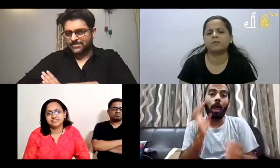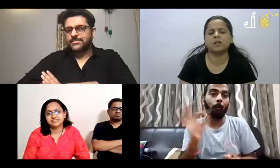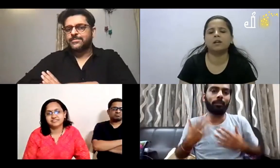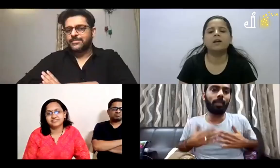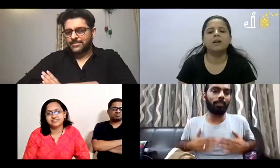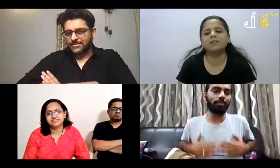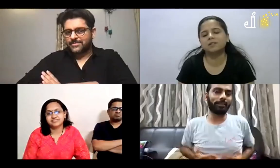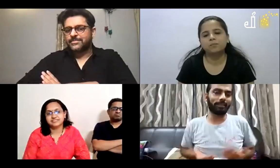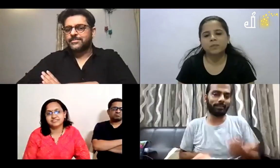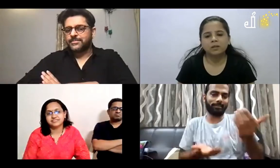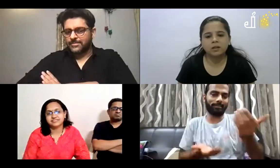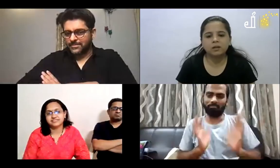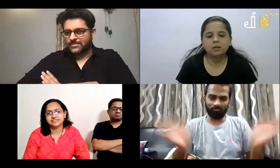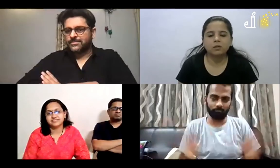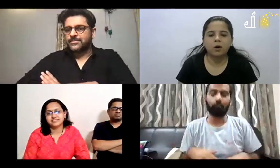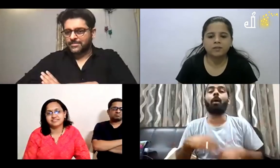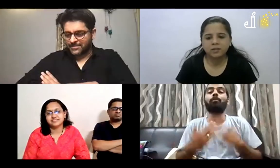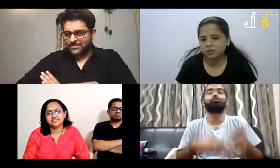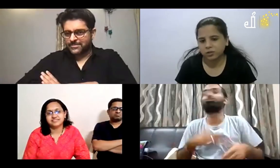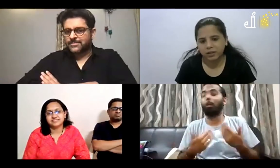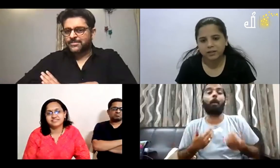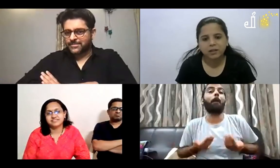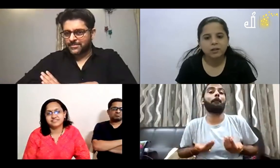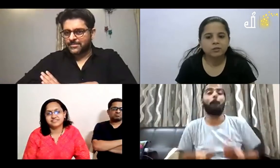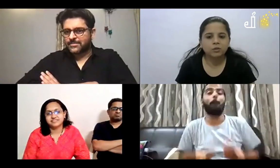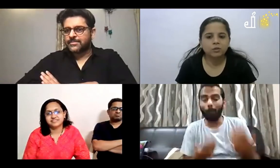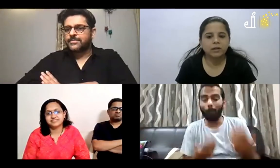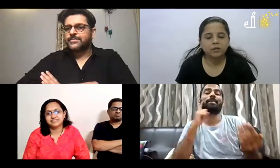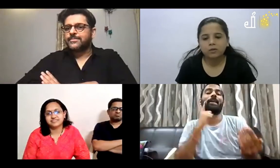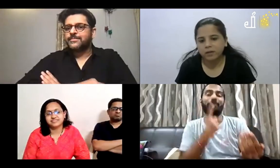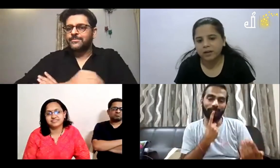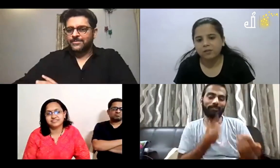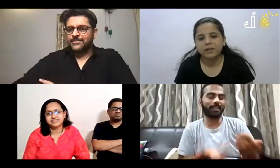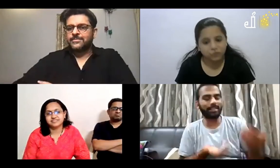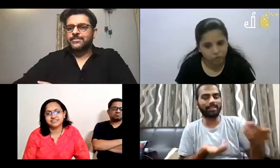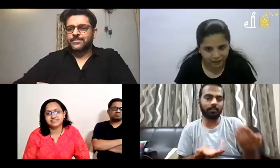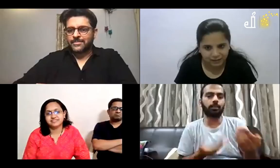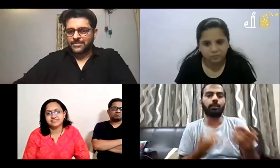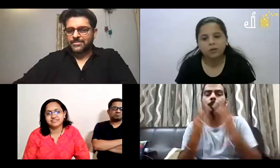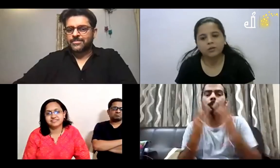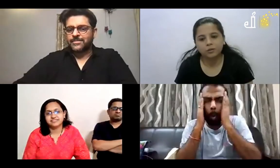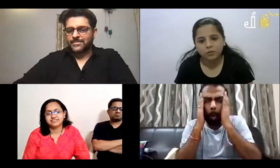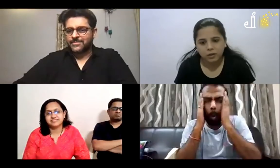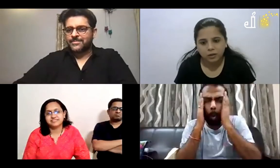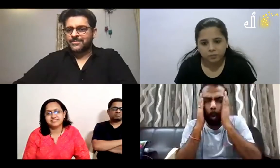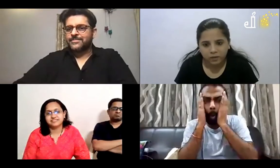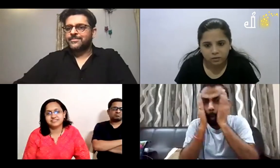or a deaf child, it's the God's decision, correct? So later on, we have a deaf child. We got to